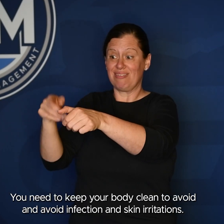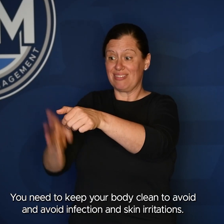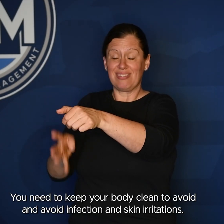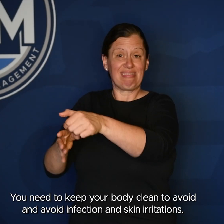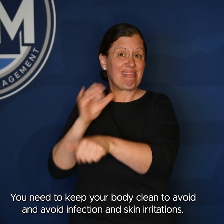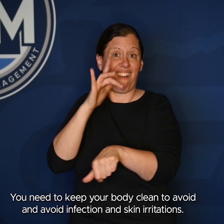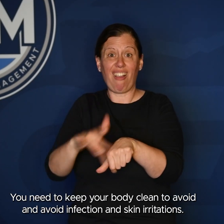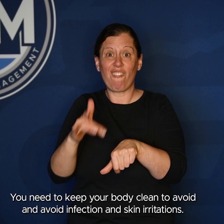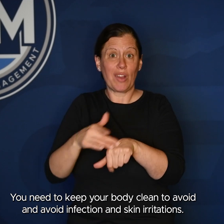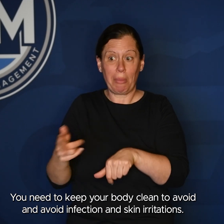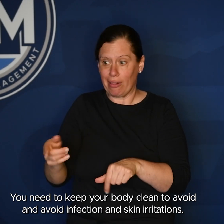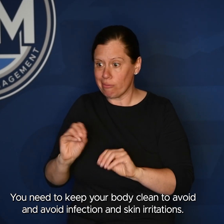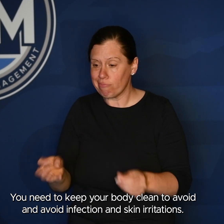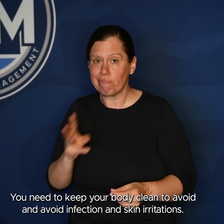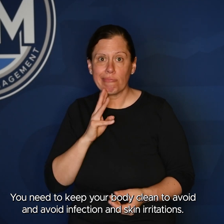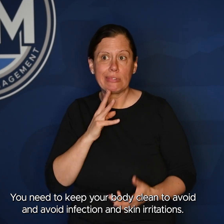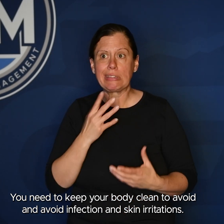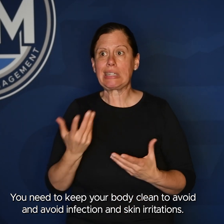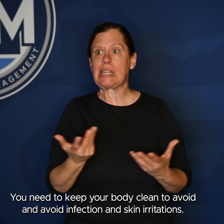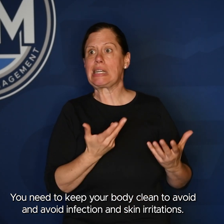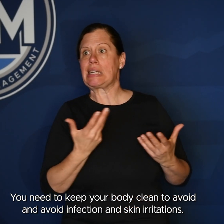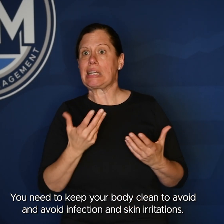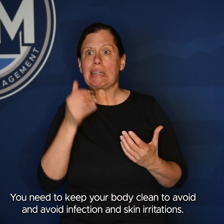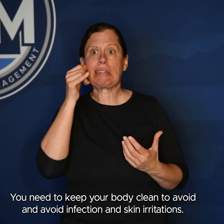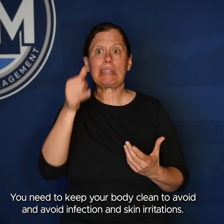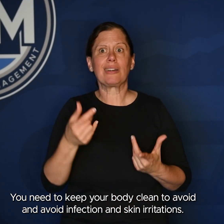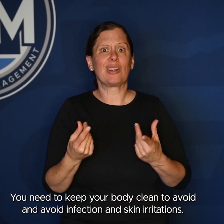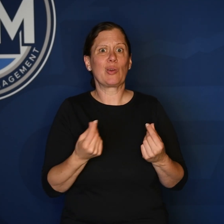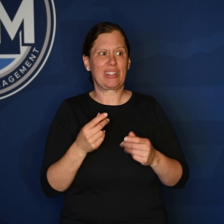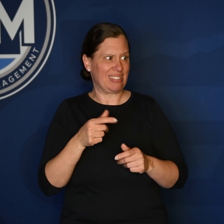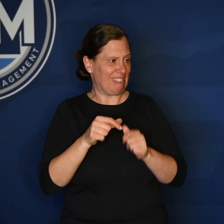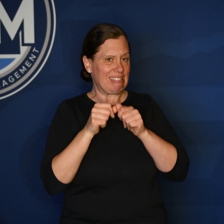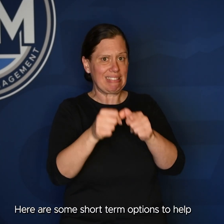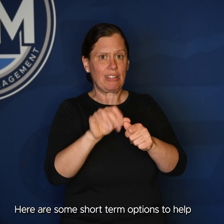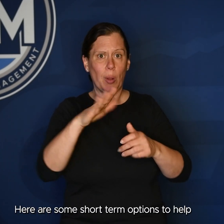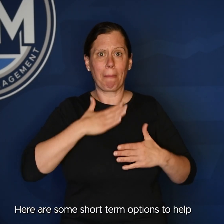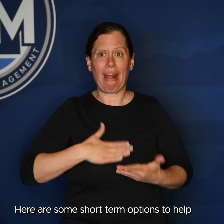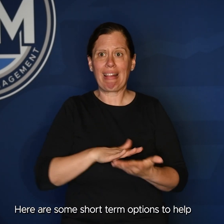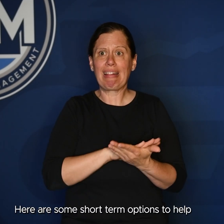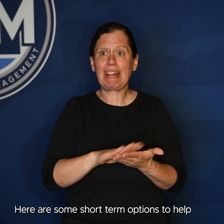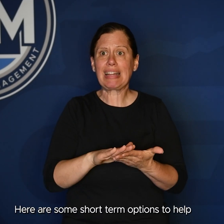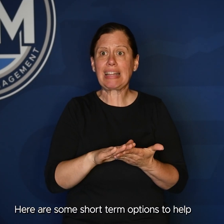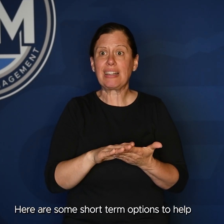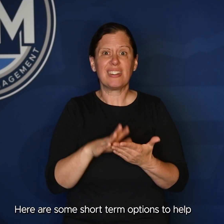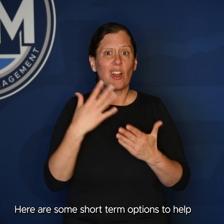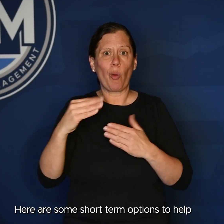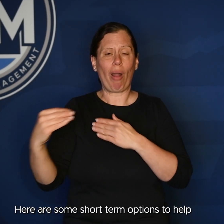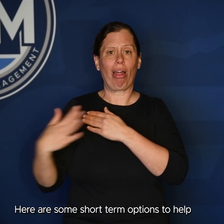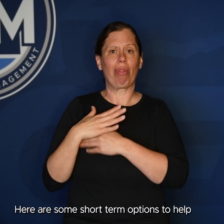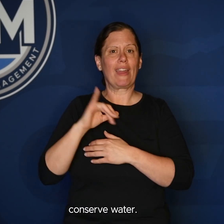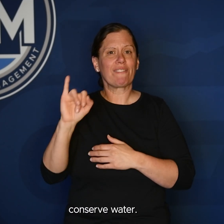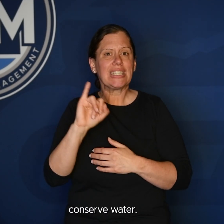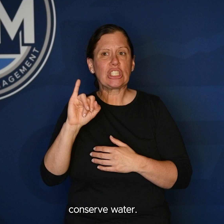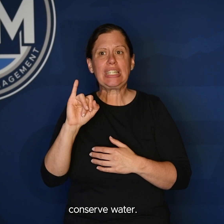avoid infection and skin irritations. Here are some short-term options to help conserve